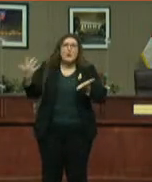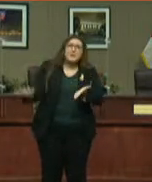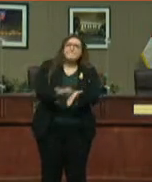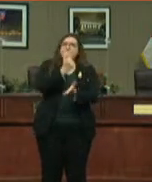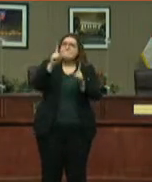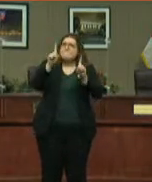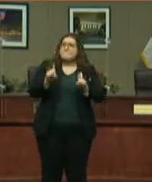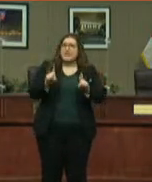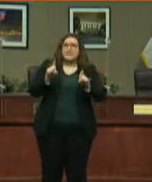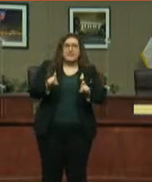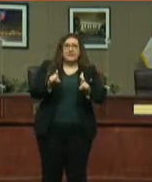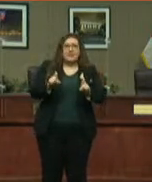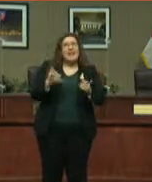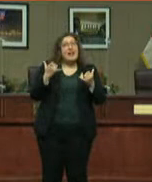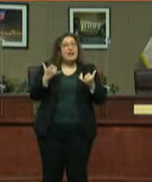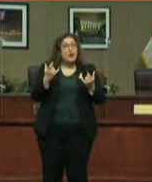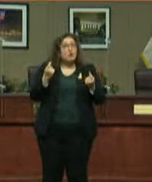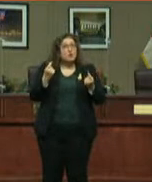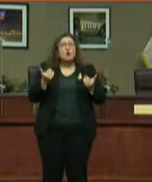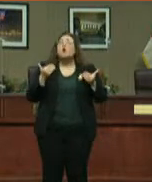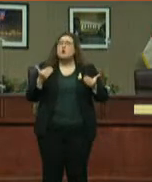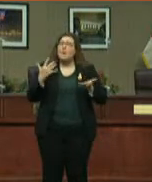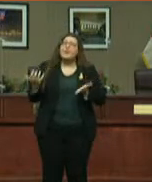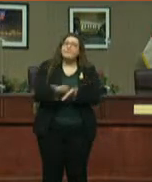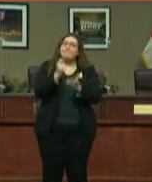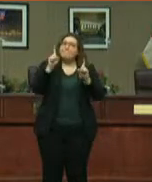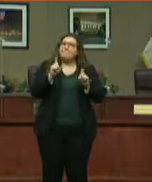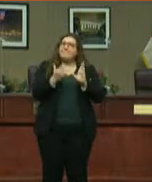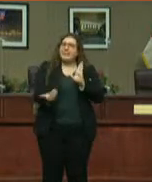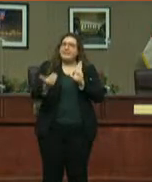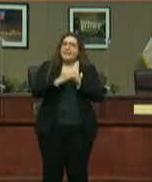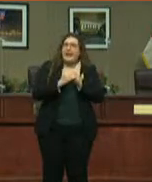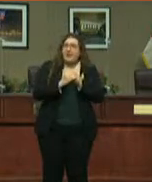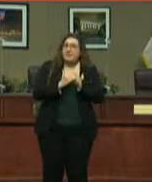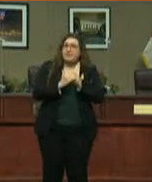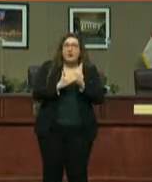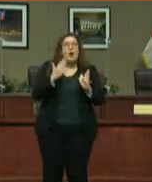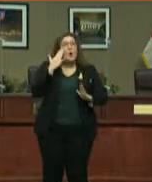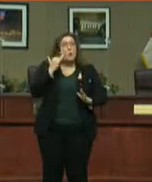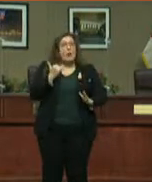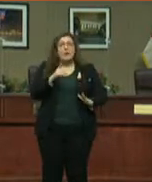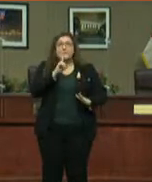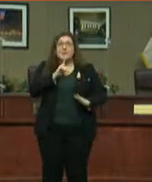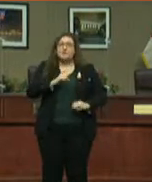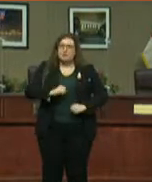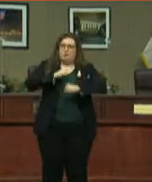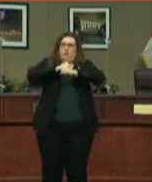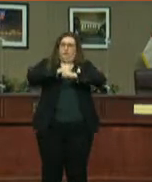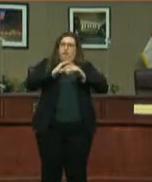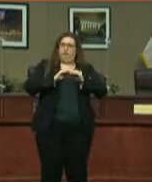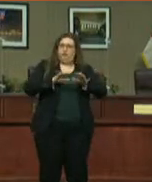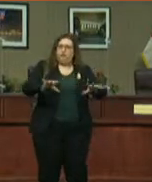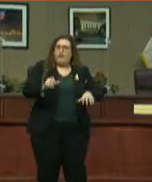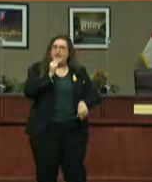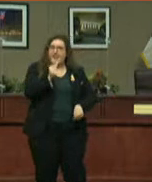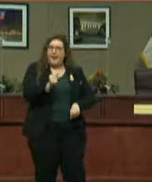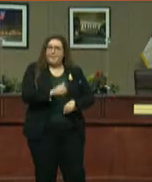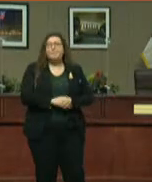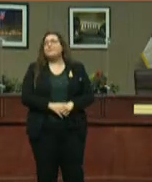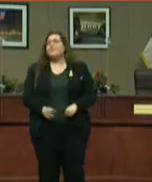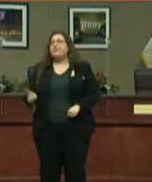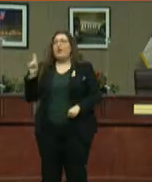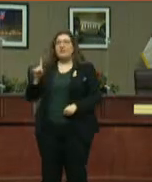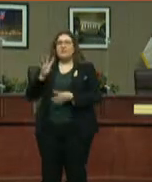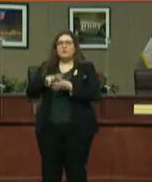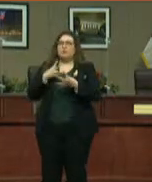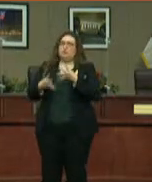again and get tested again so that we can really prevent the spread of the disease. And this is the graph that I want to